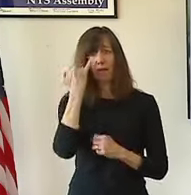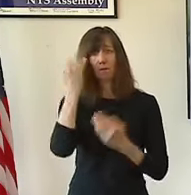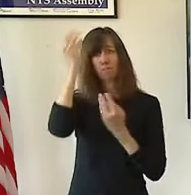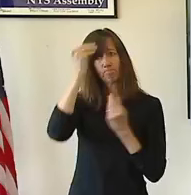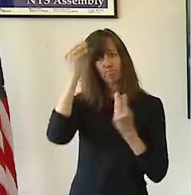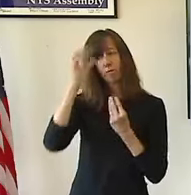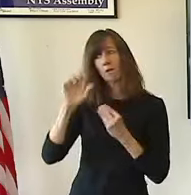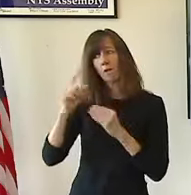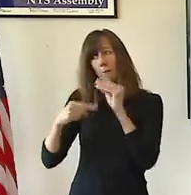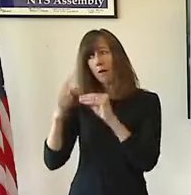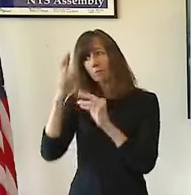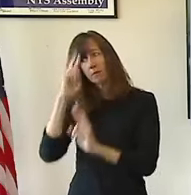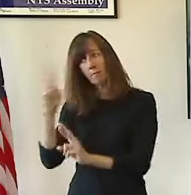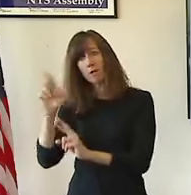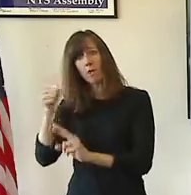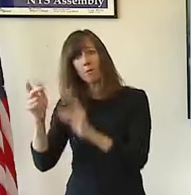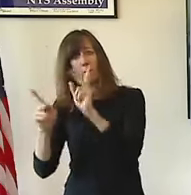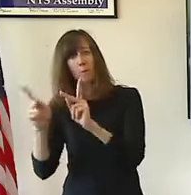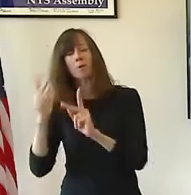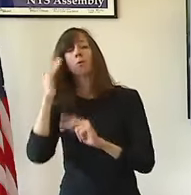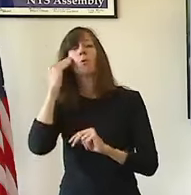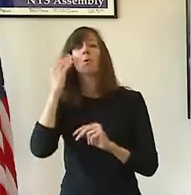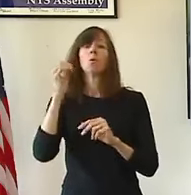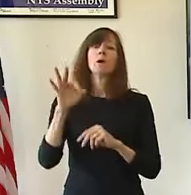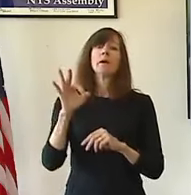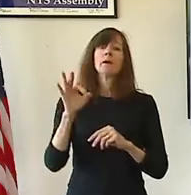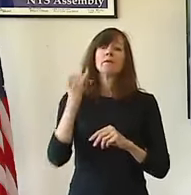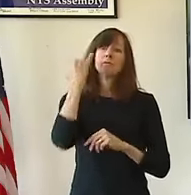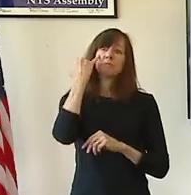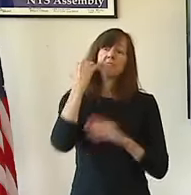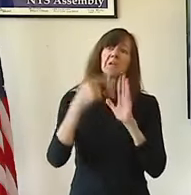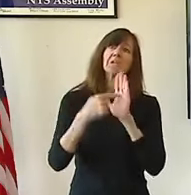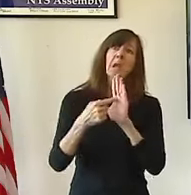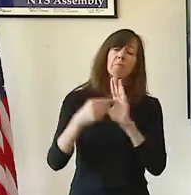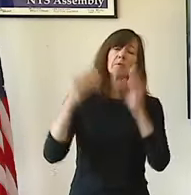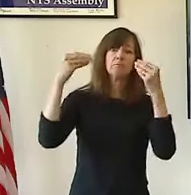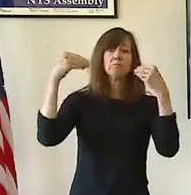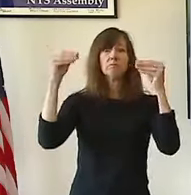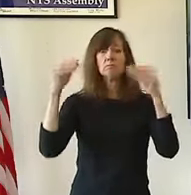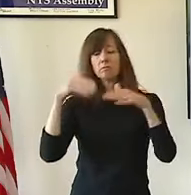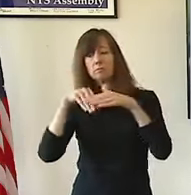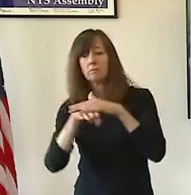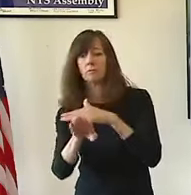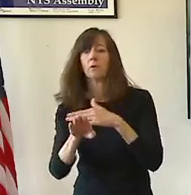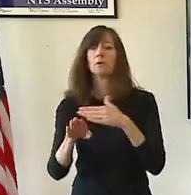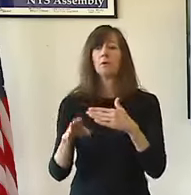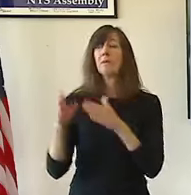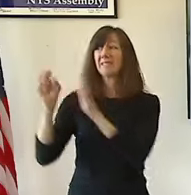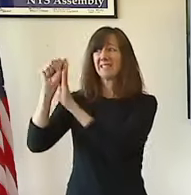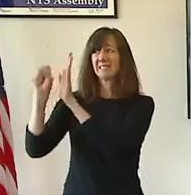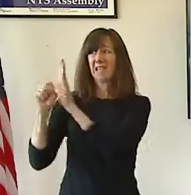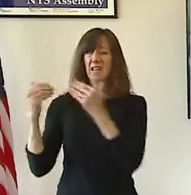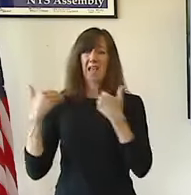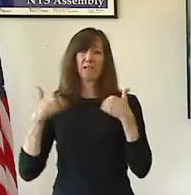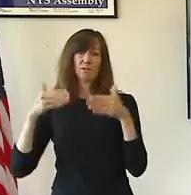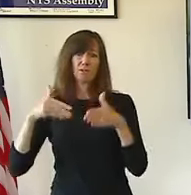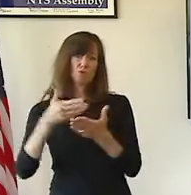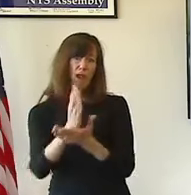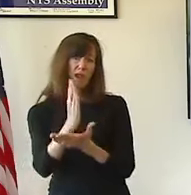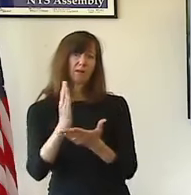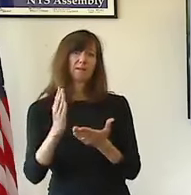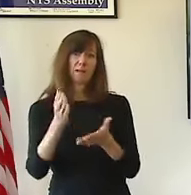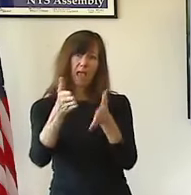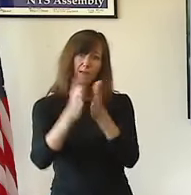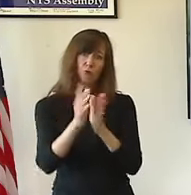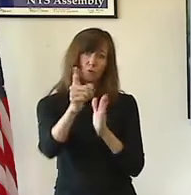like a retail business, the business, as said the state, does have the right to ask you to wear a face covering to come inside. They